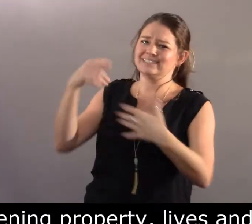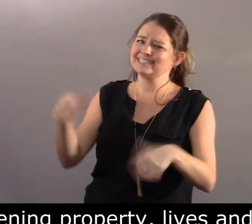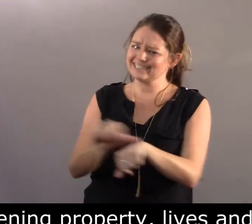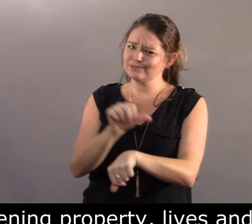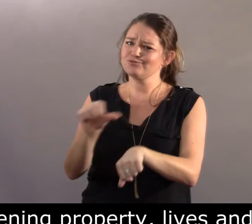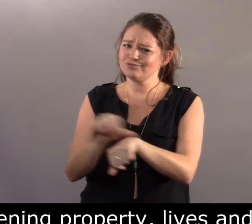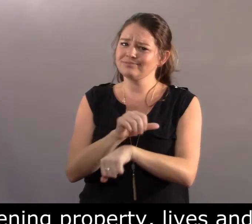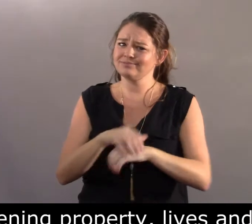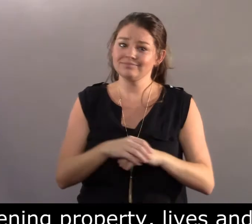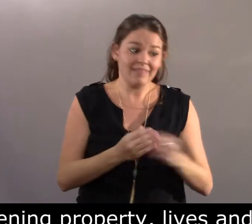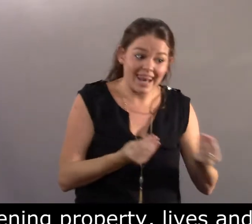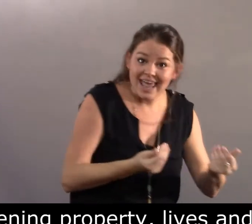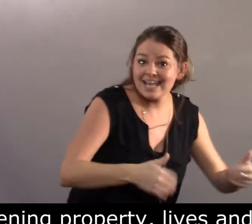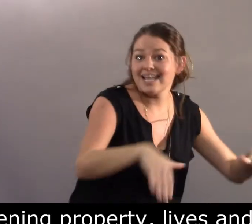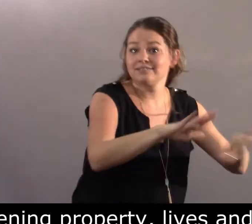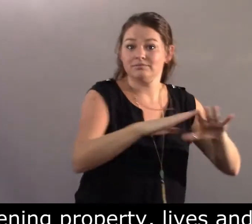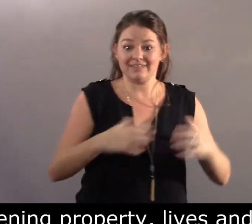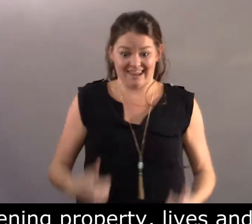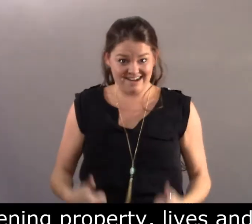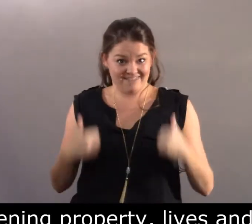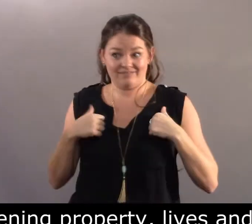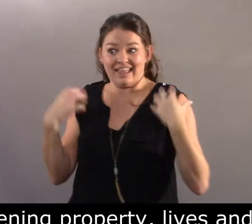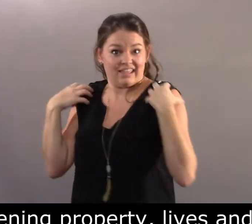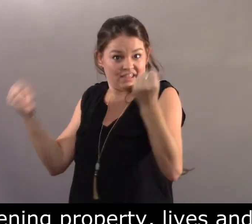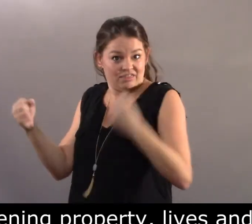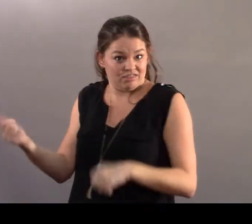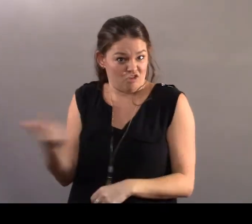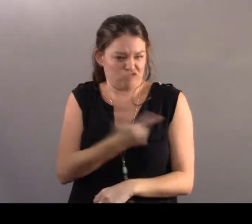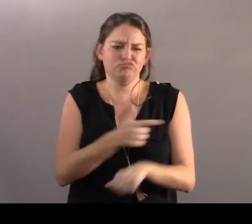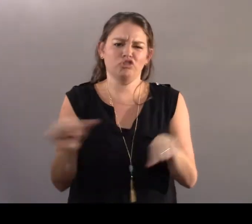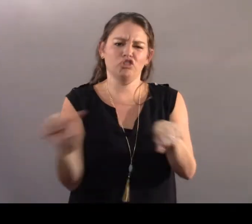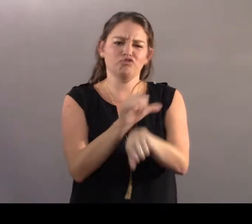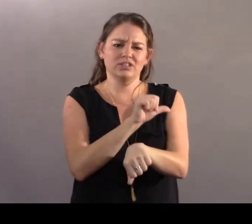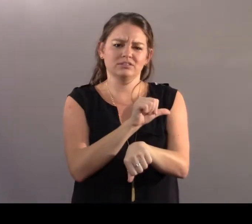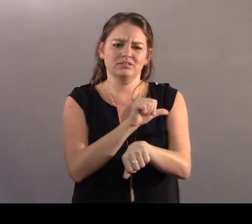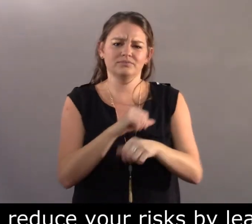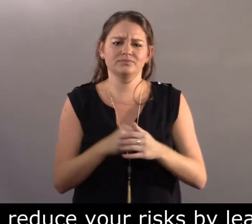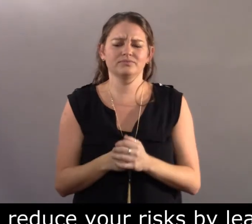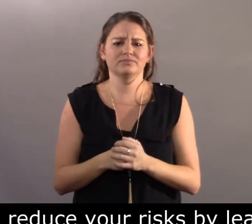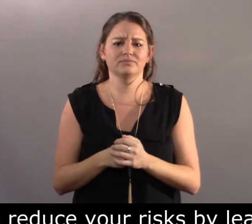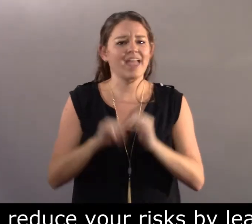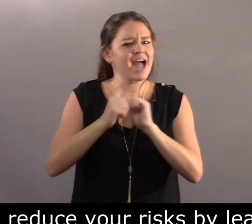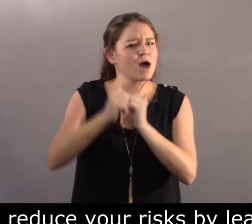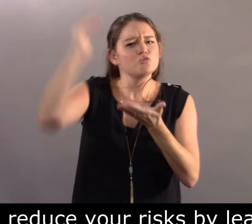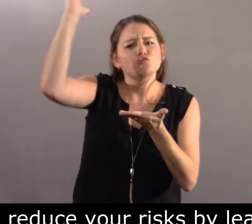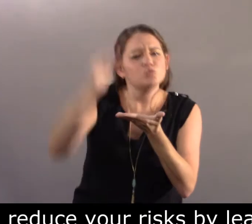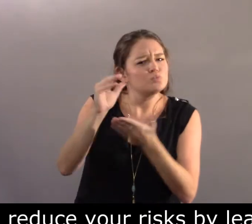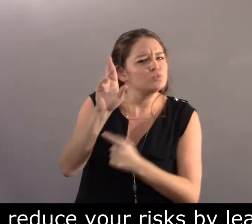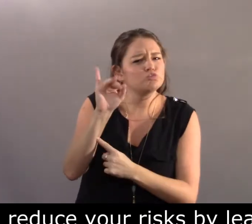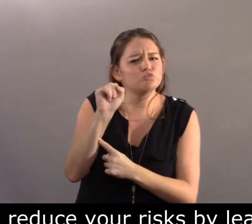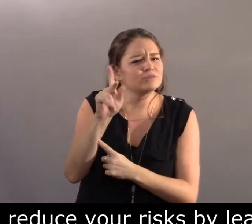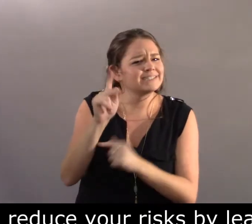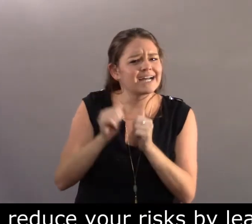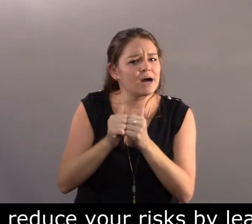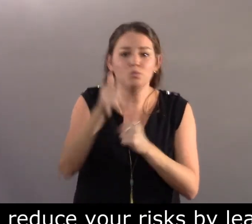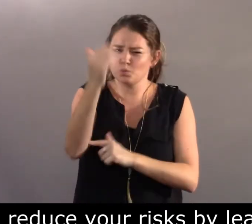smoke, threatening property, lives, and health. Help reduce your risks by learning how to respond.